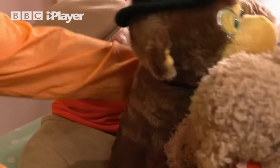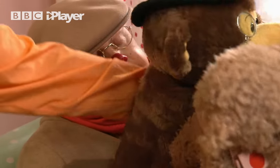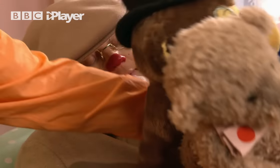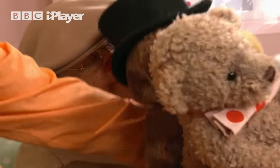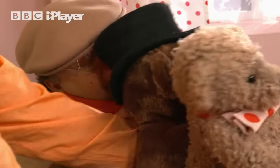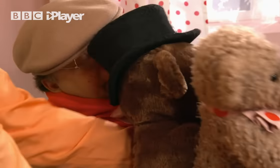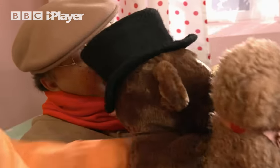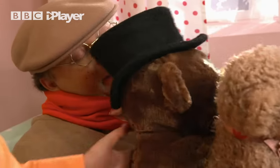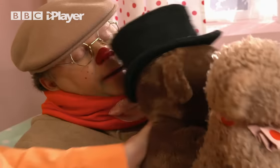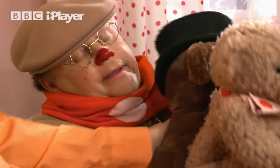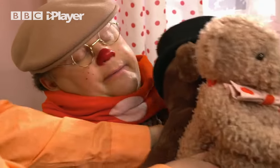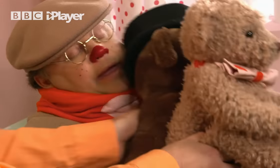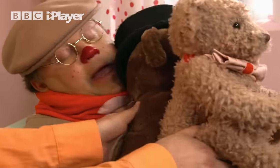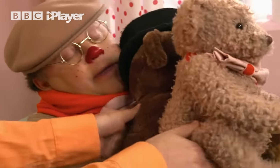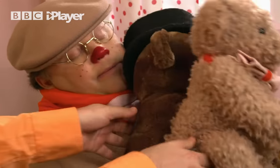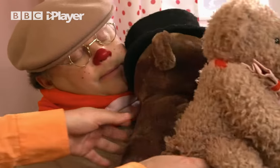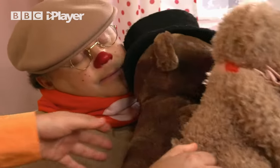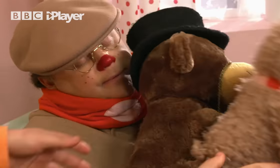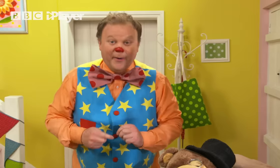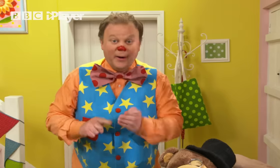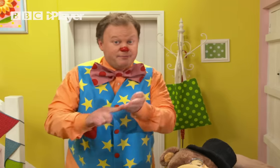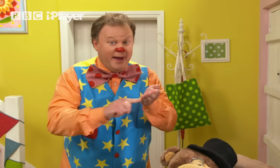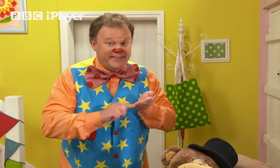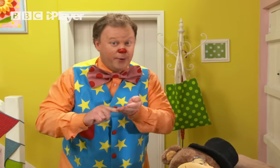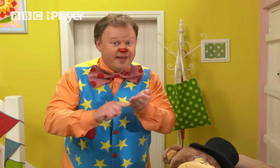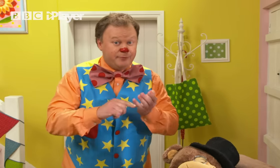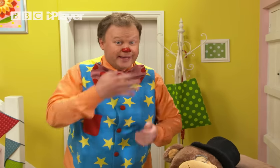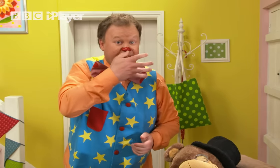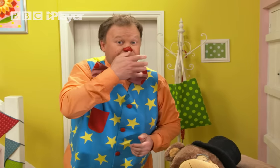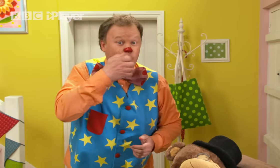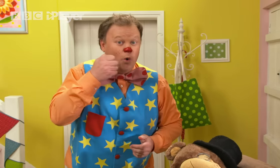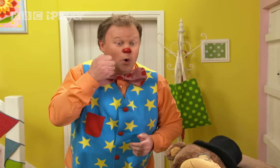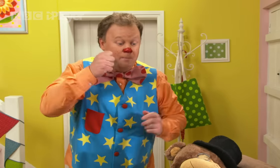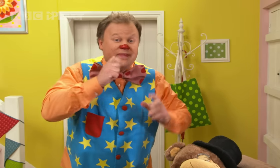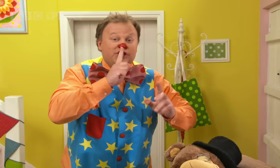Don't worry, Grandad Tumble. All of my toys will keep you warm. Shh.